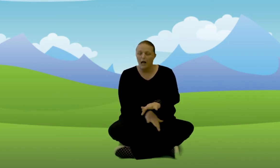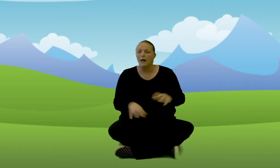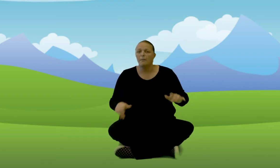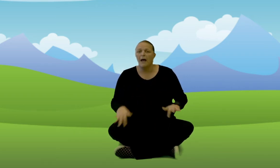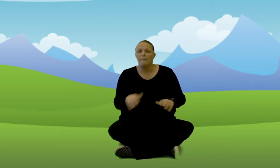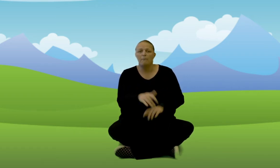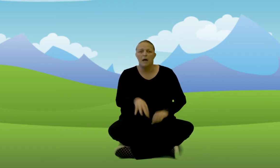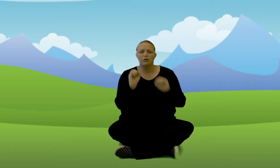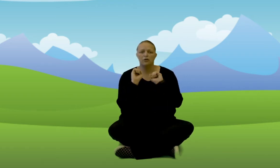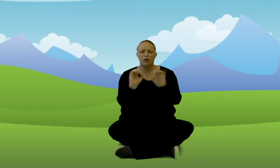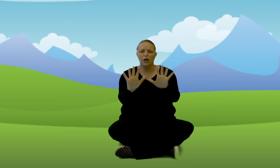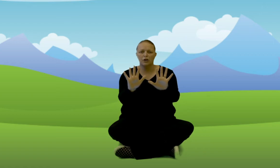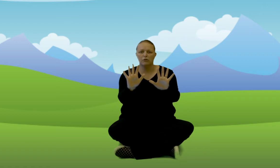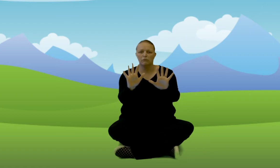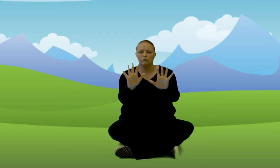and that makes 10.